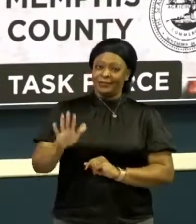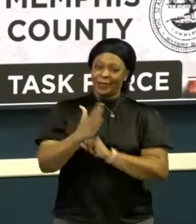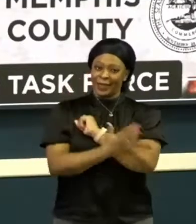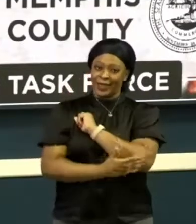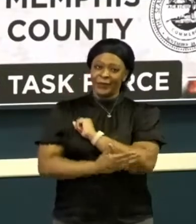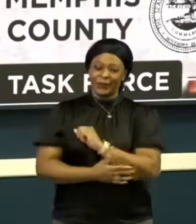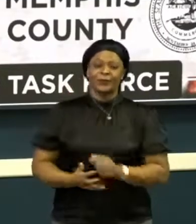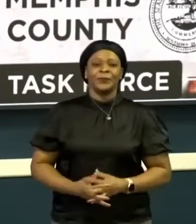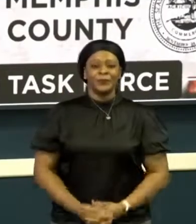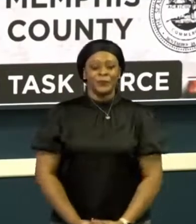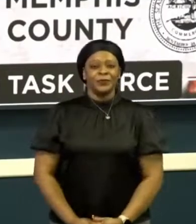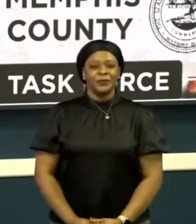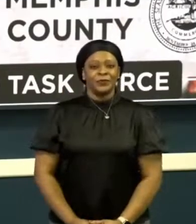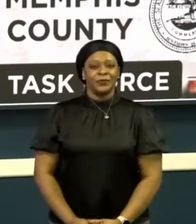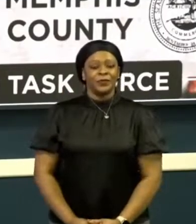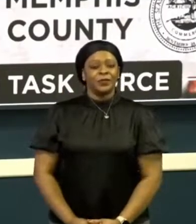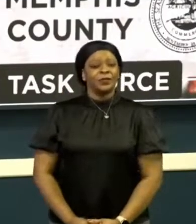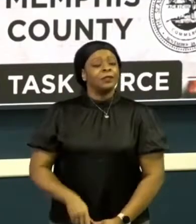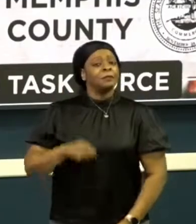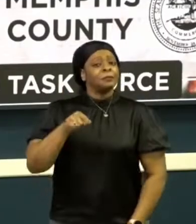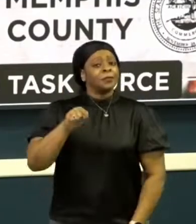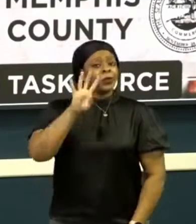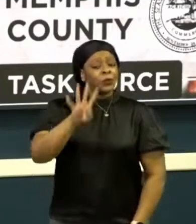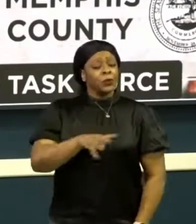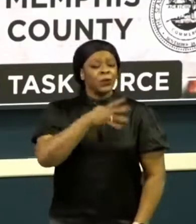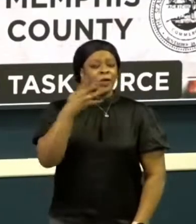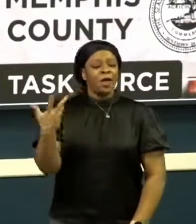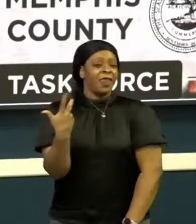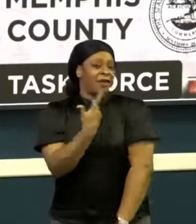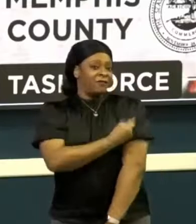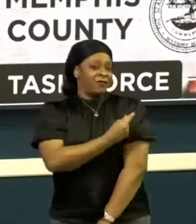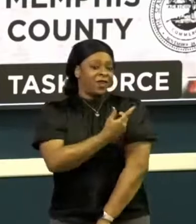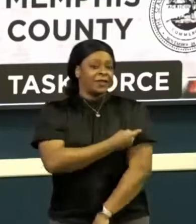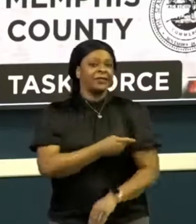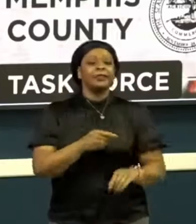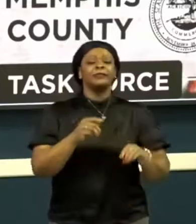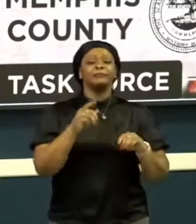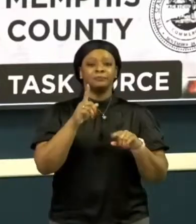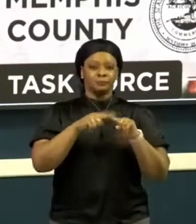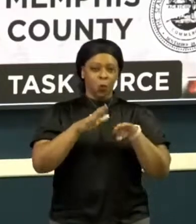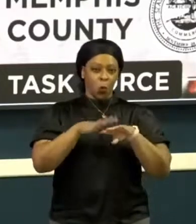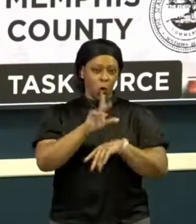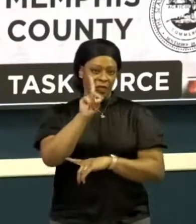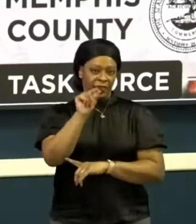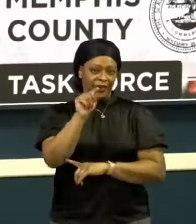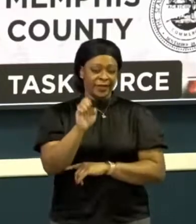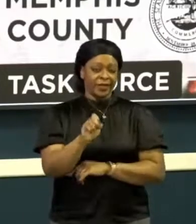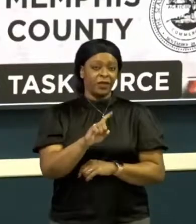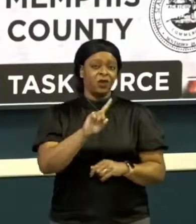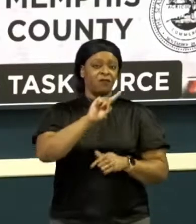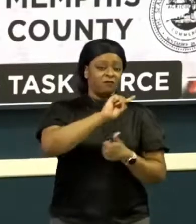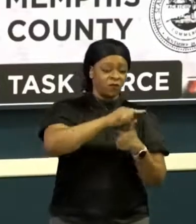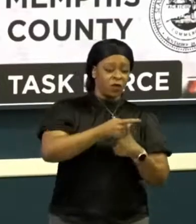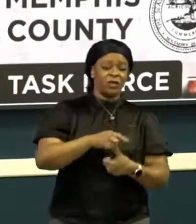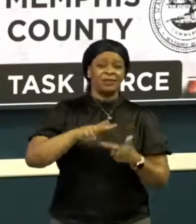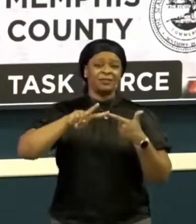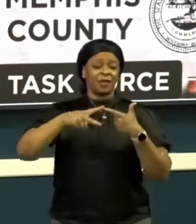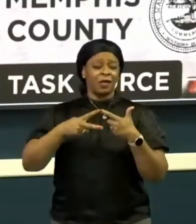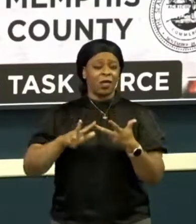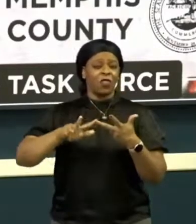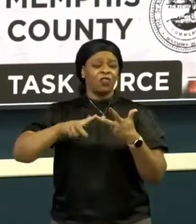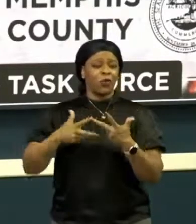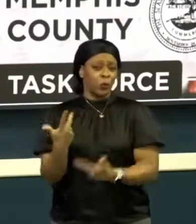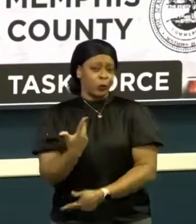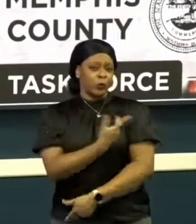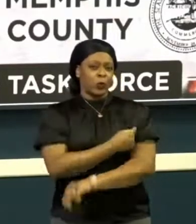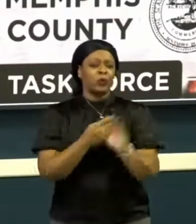Next slide. This graph shows vaccinations by vaccination date, with first, second, and third